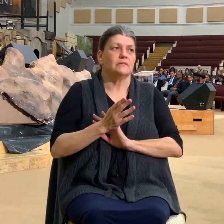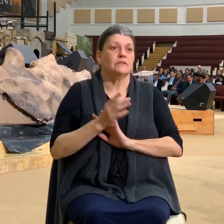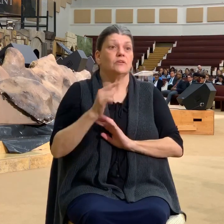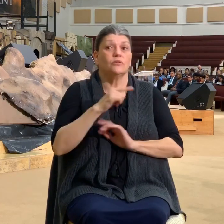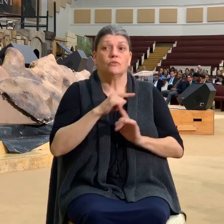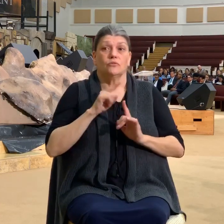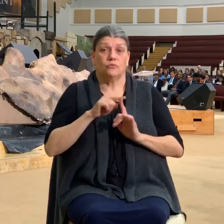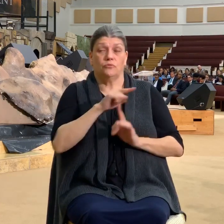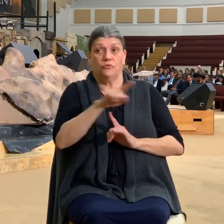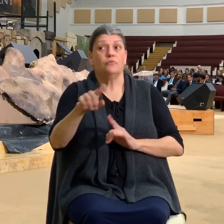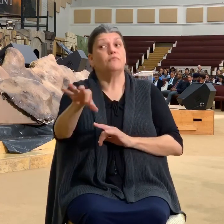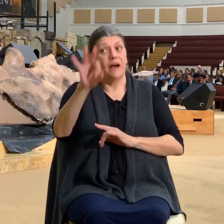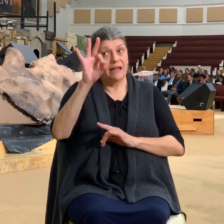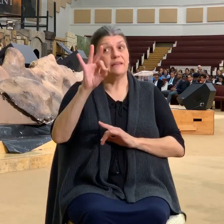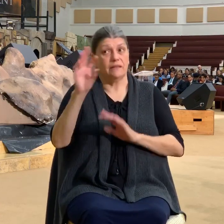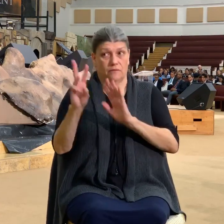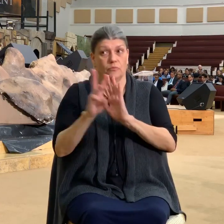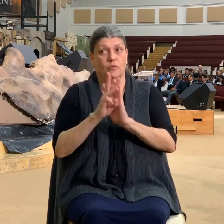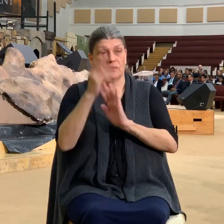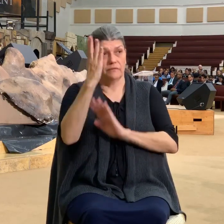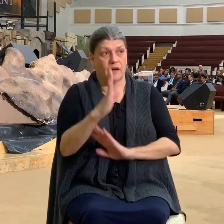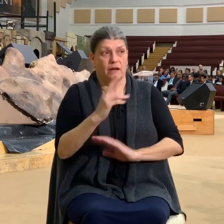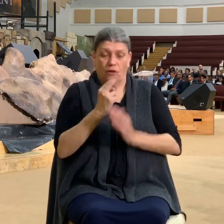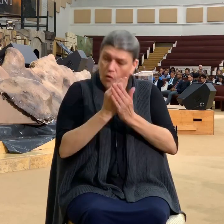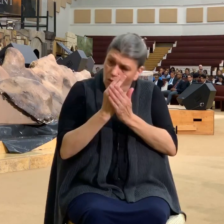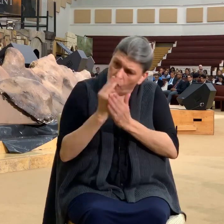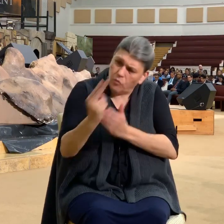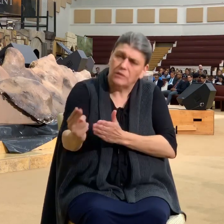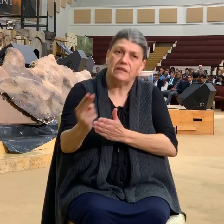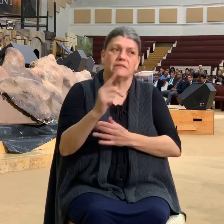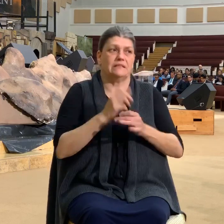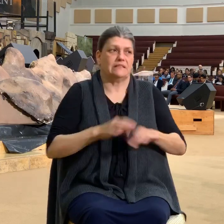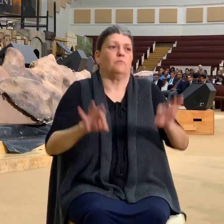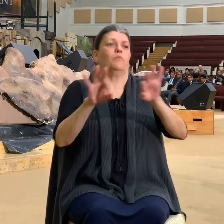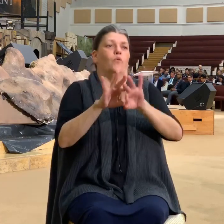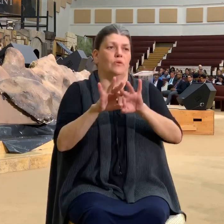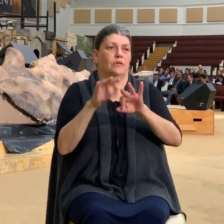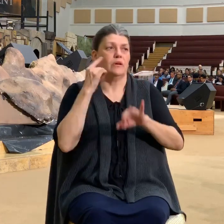God. Holiness is very, very important.